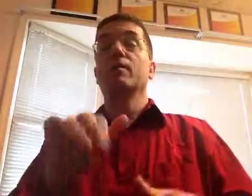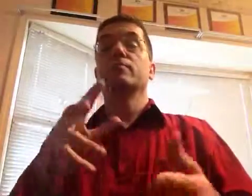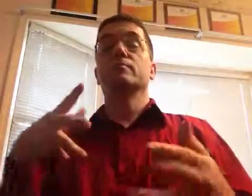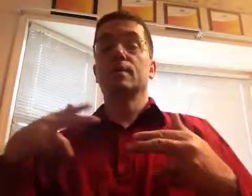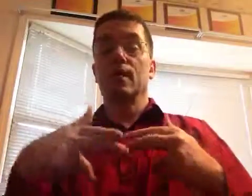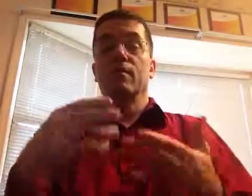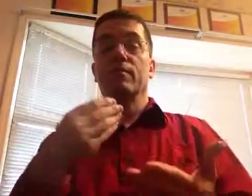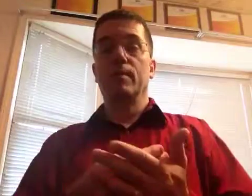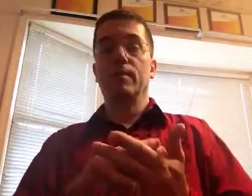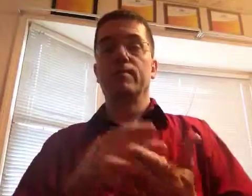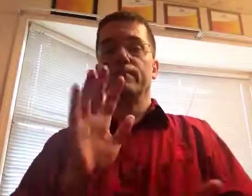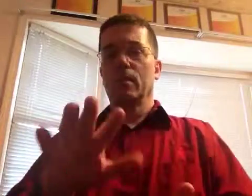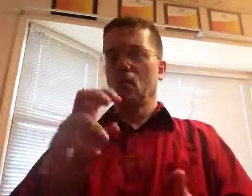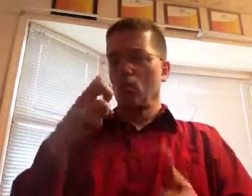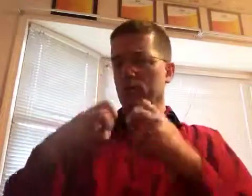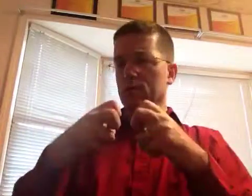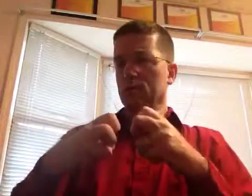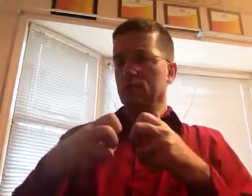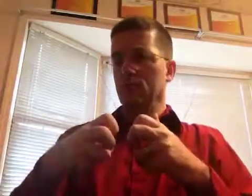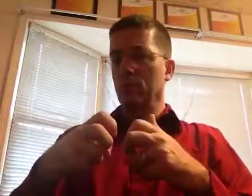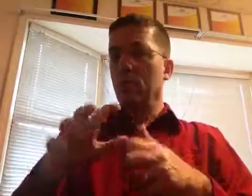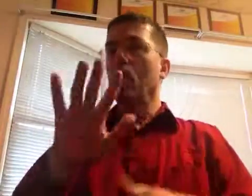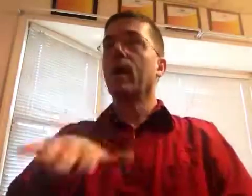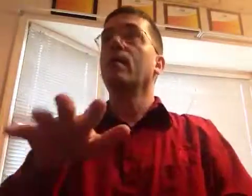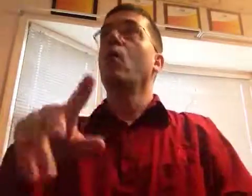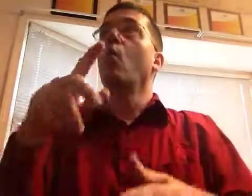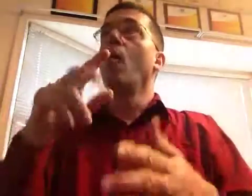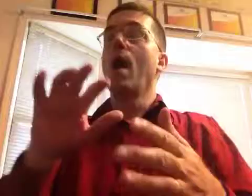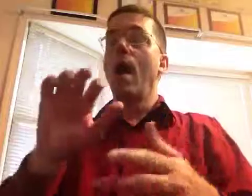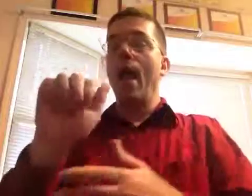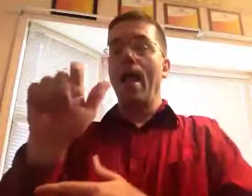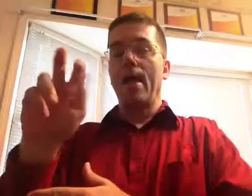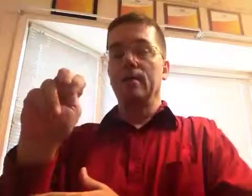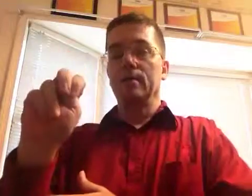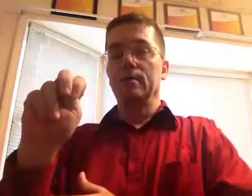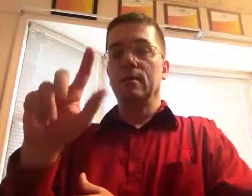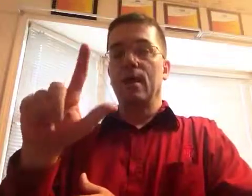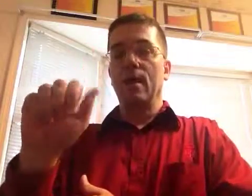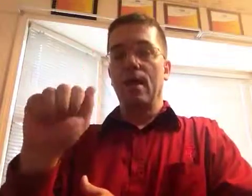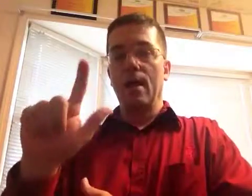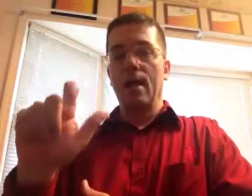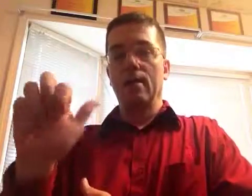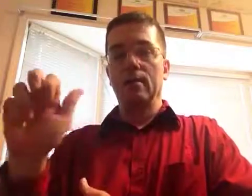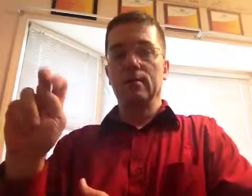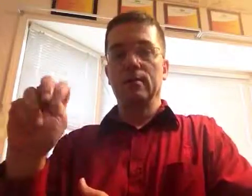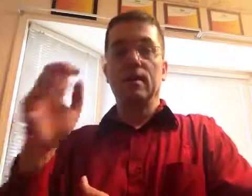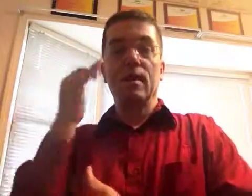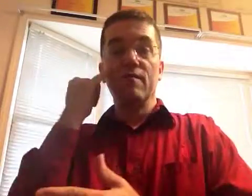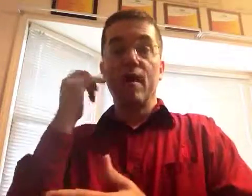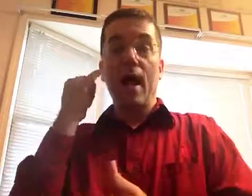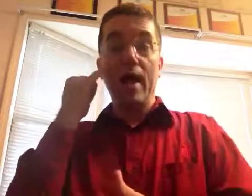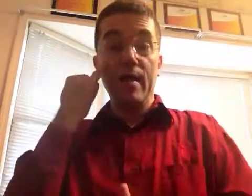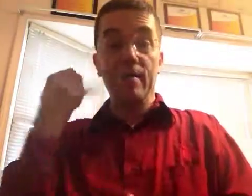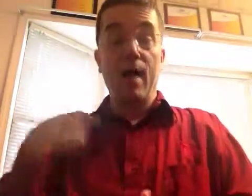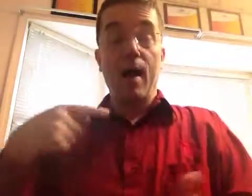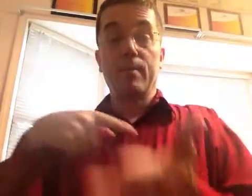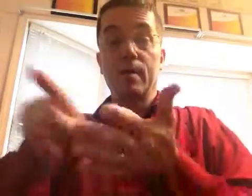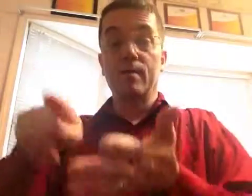problem, whatever his name is. What's his first name? Alan. Here's the problem, Alan. If I'm giving you money, now I have the right to speak into